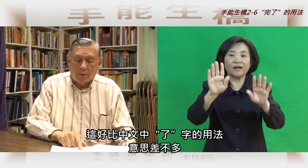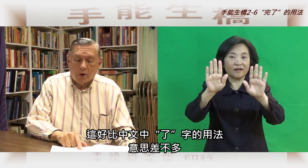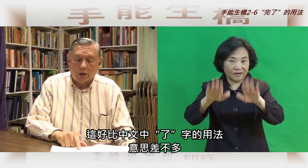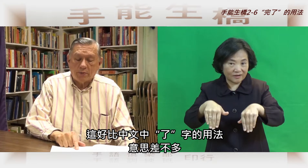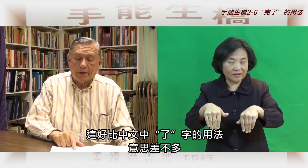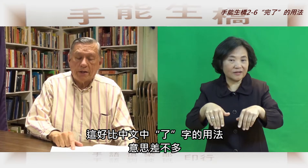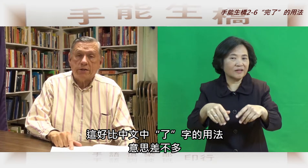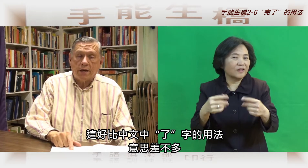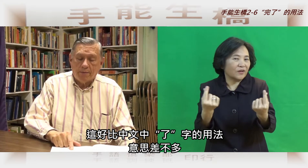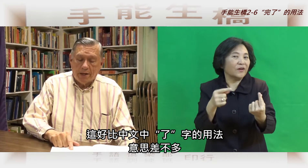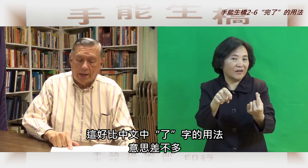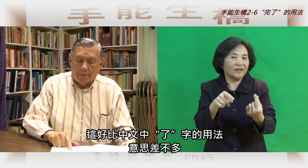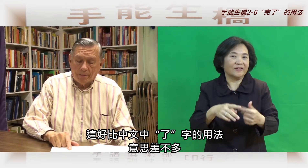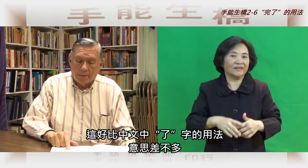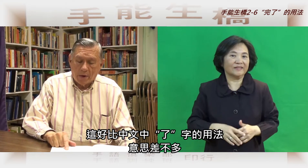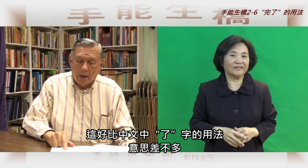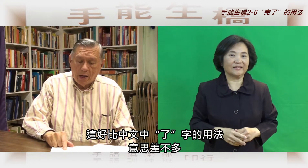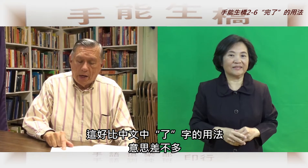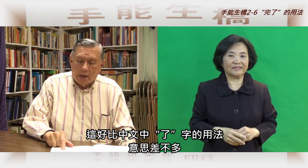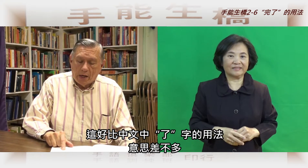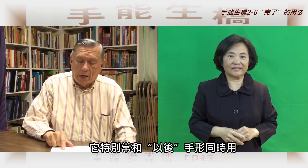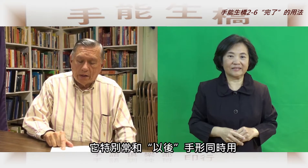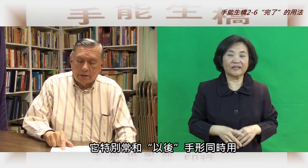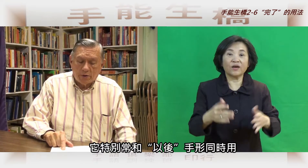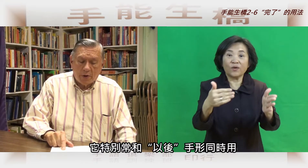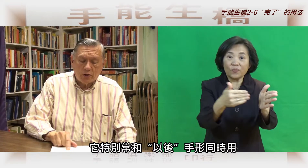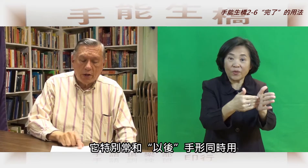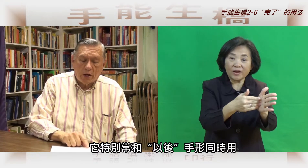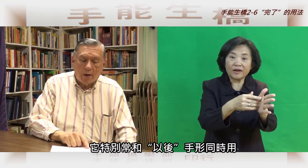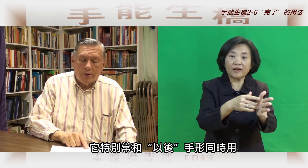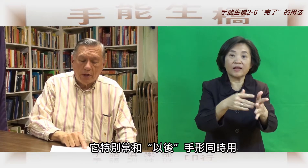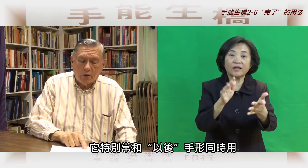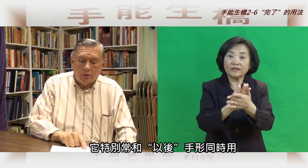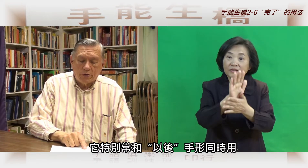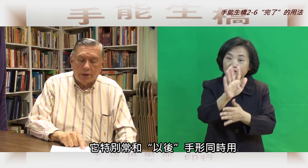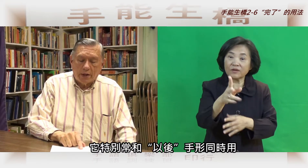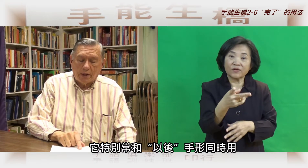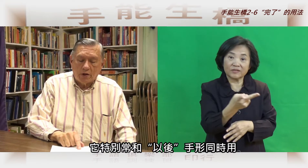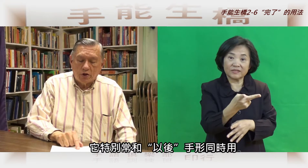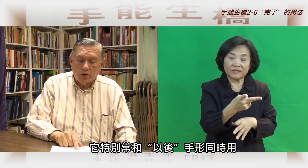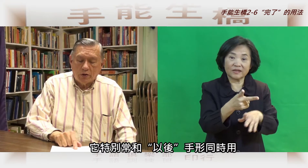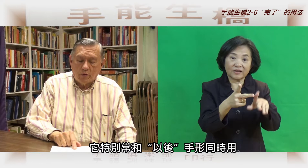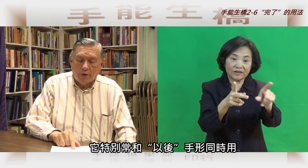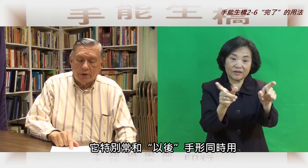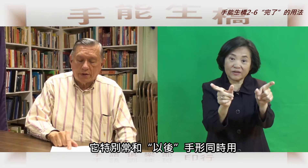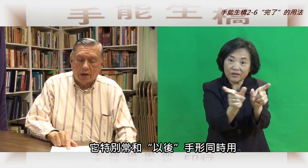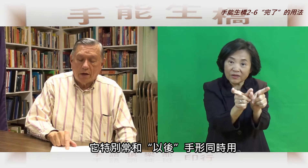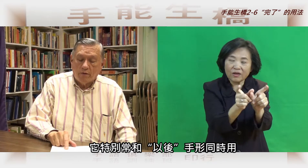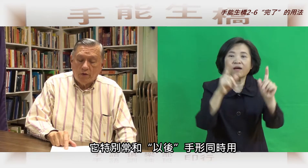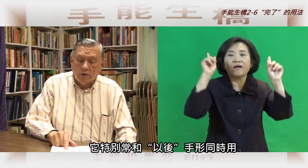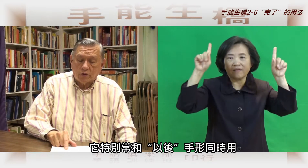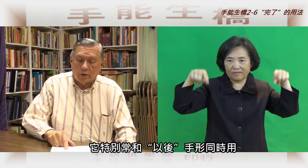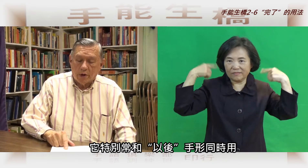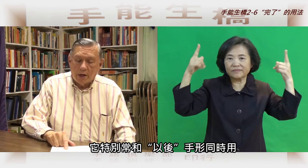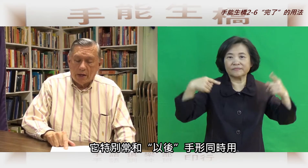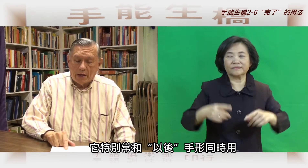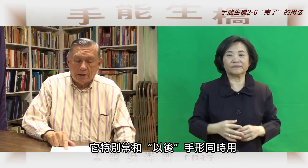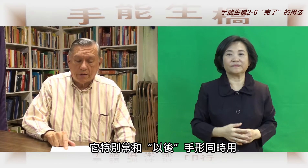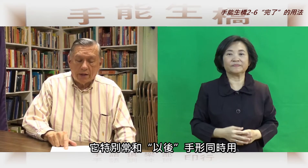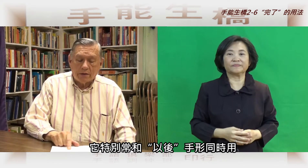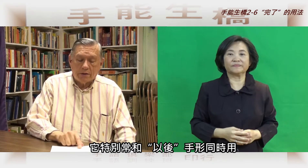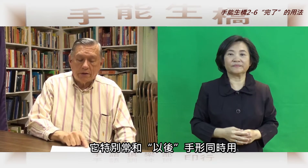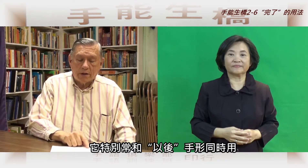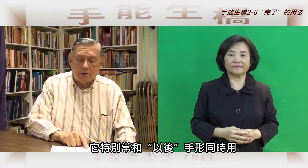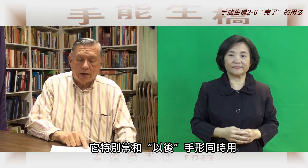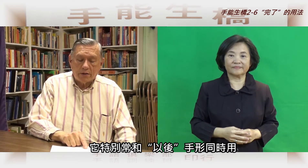express approximately the same meaning. It is especially commonly used in conjunction with the sign future,